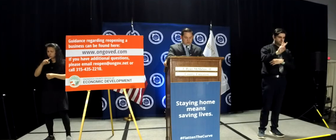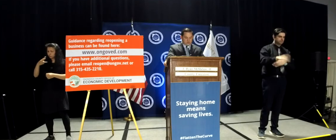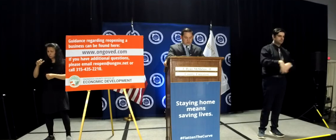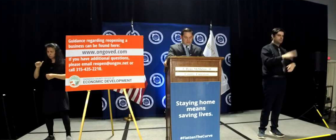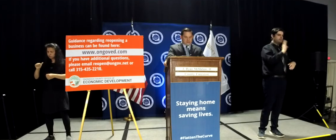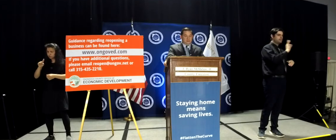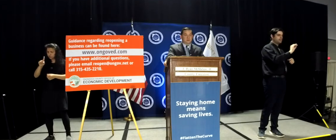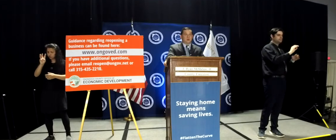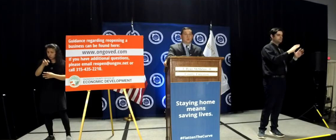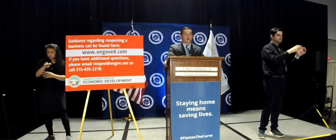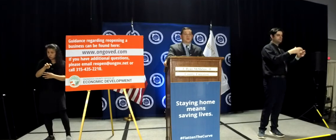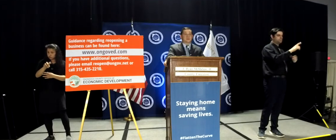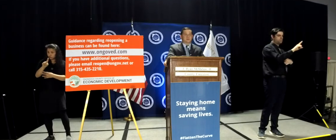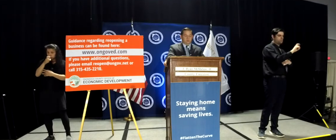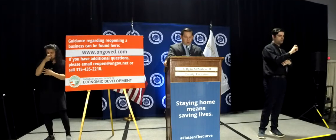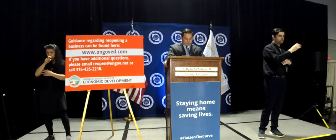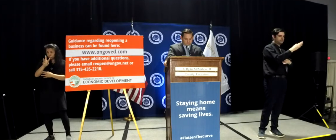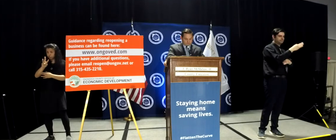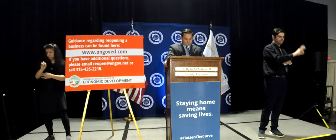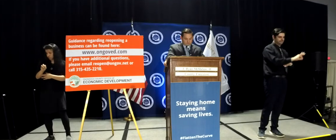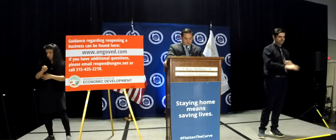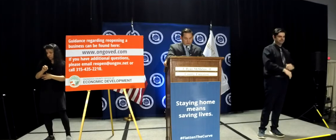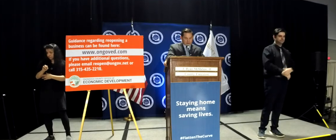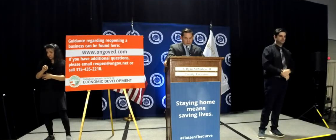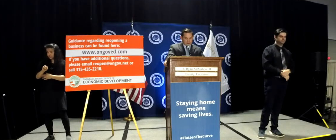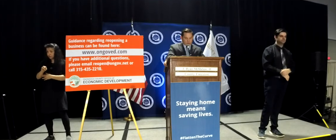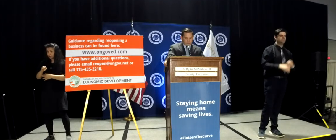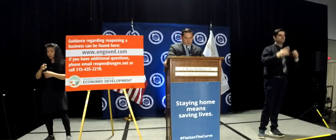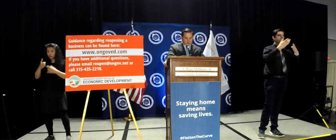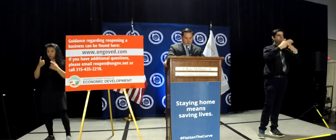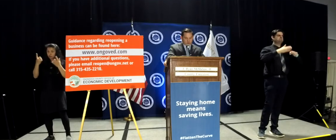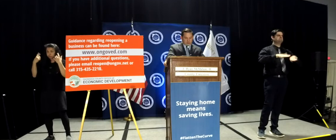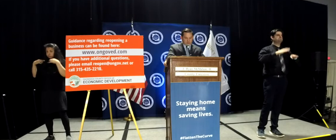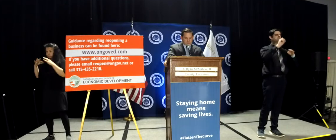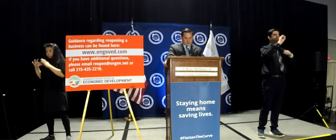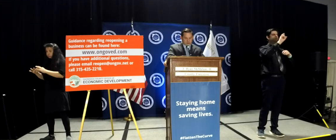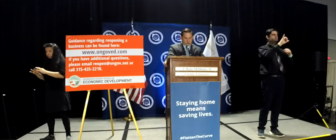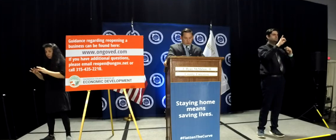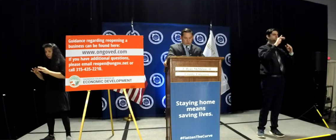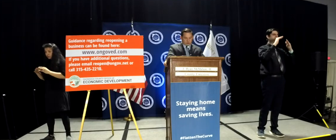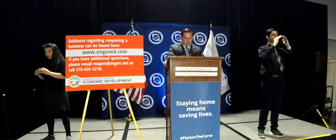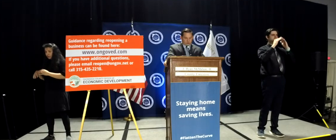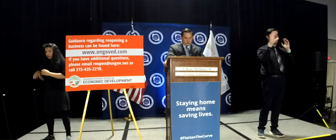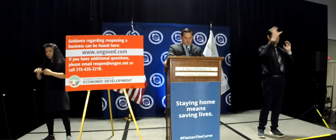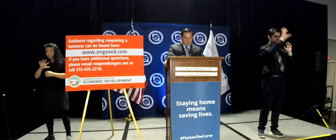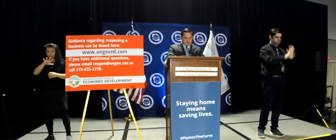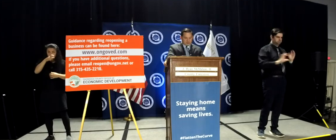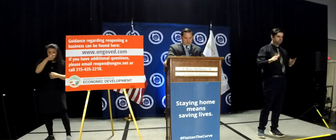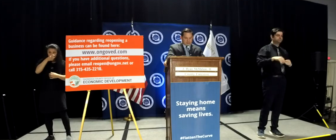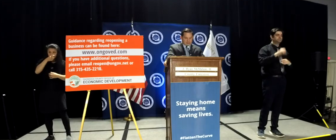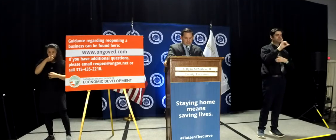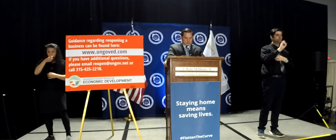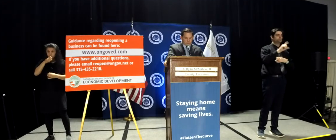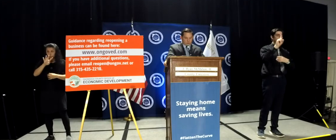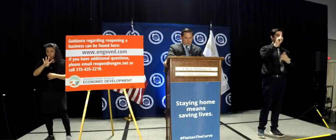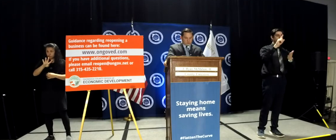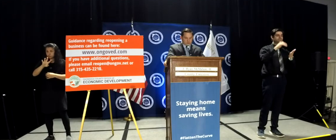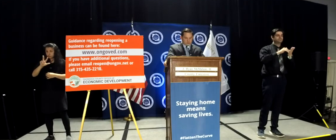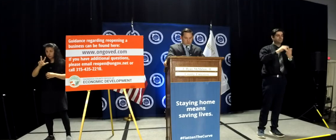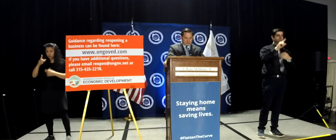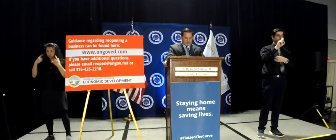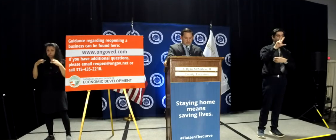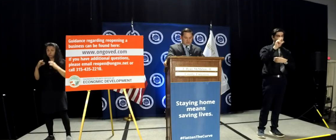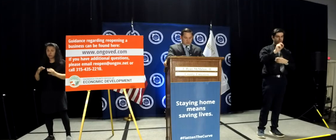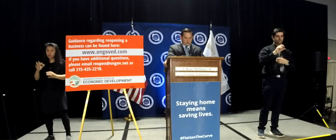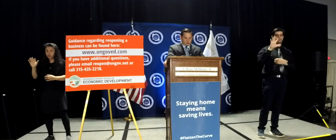160 cases, 107 recoveries. Onondaga, 133 cases, 38 recoveries. Geddes,